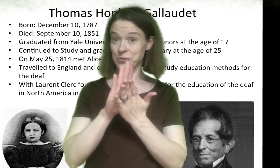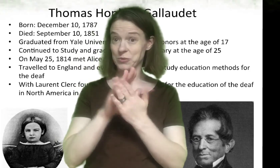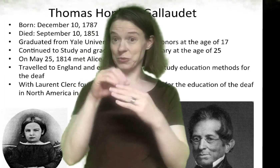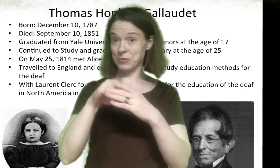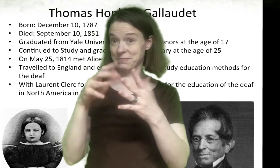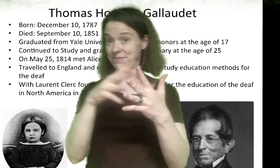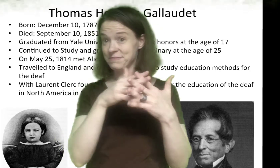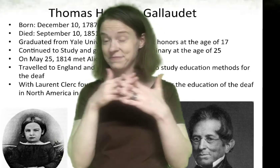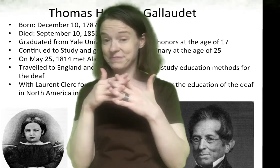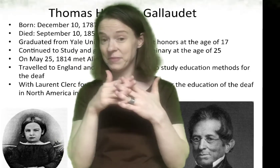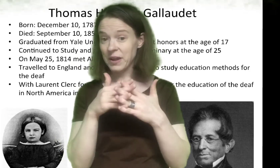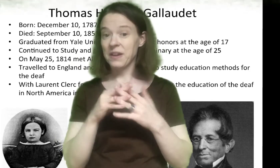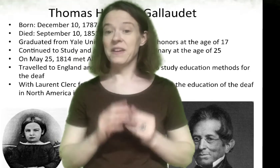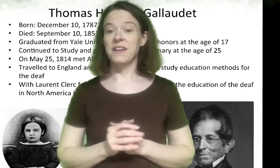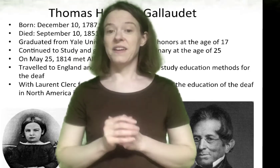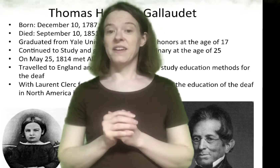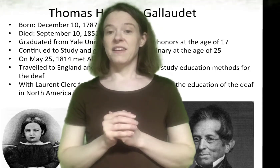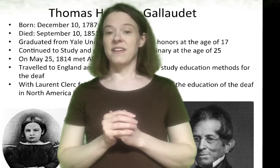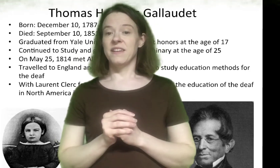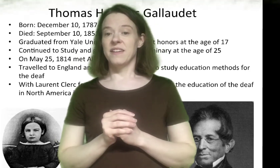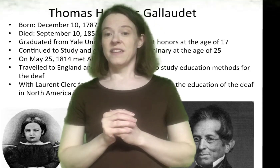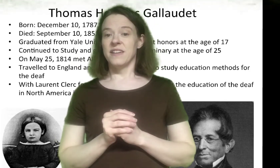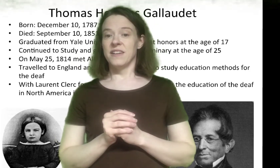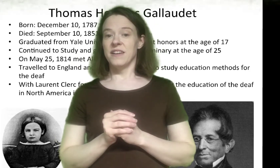deaf school in America.